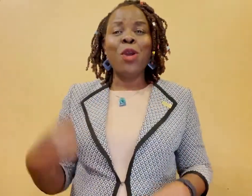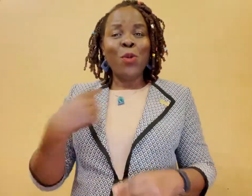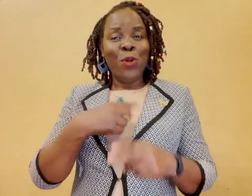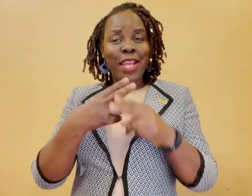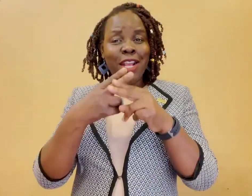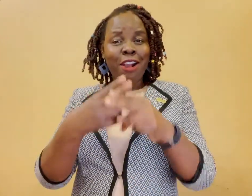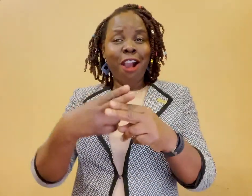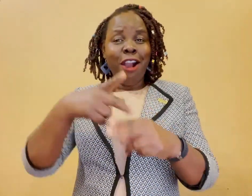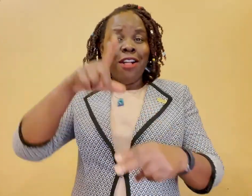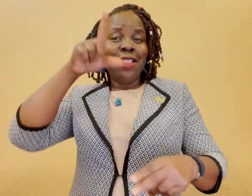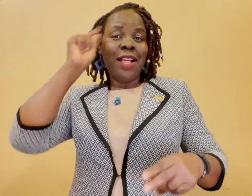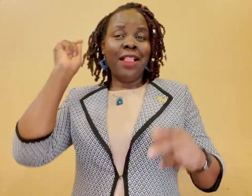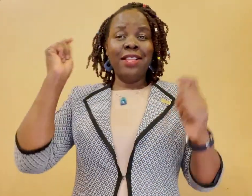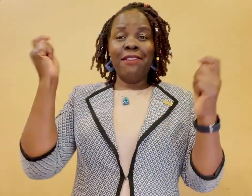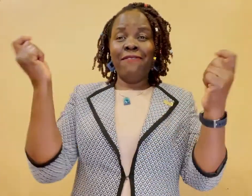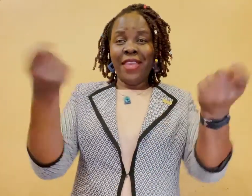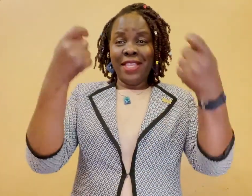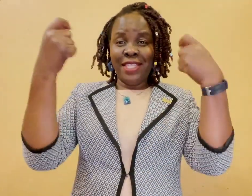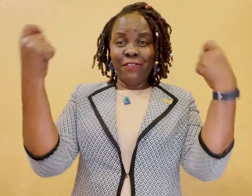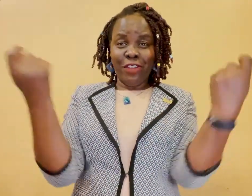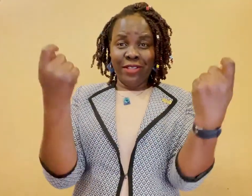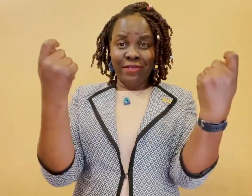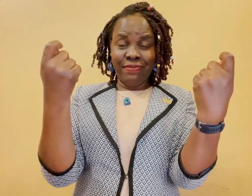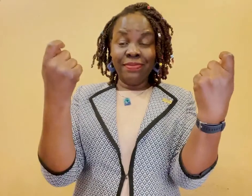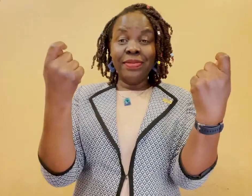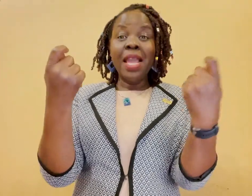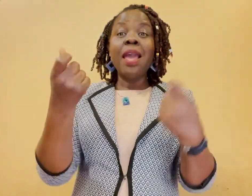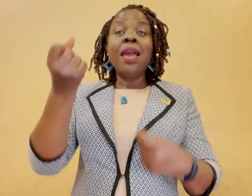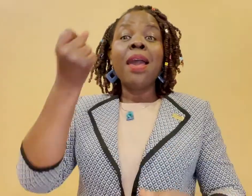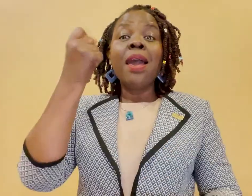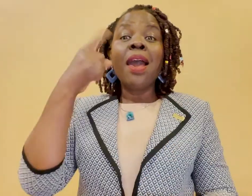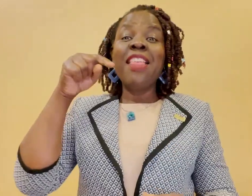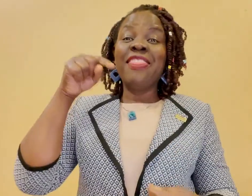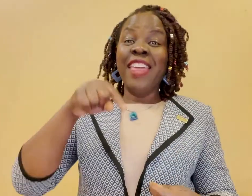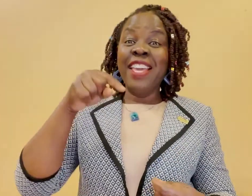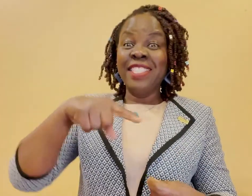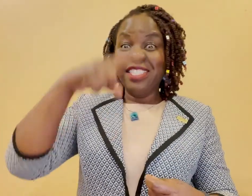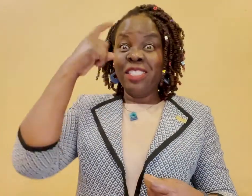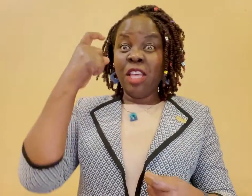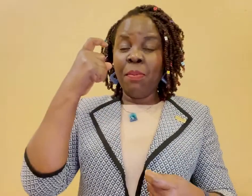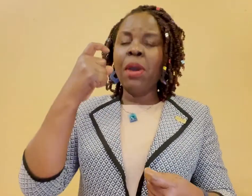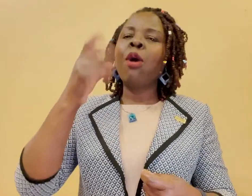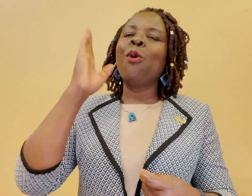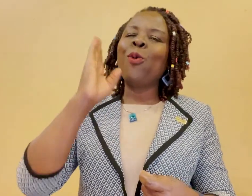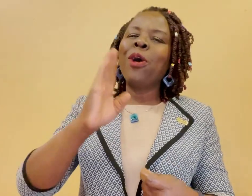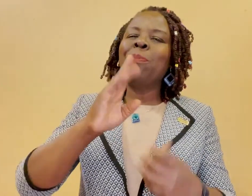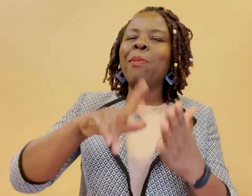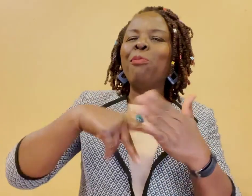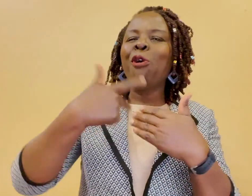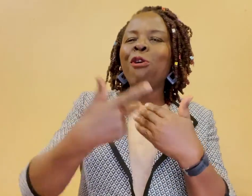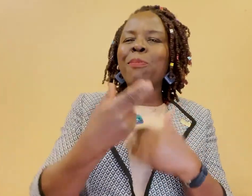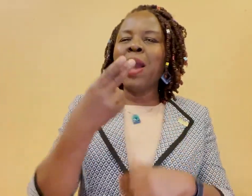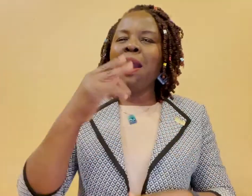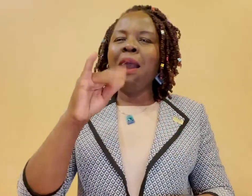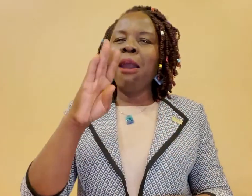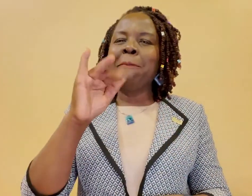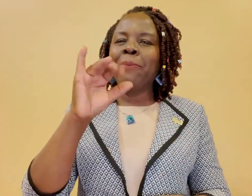workshops, which we're calling a Gallaudet Festival. Do keep in mind that this summer is going to be a